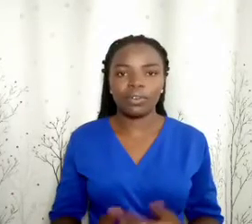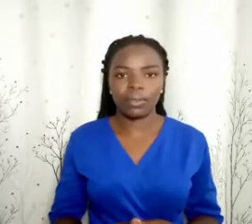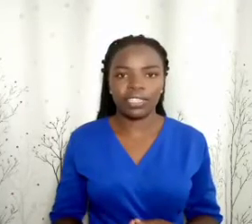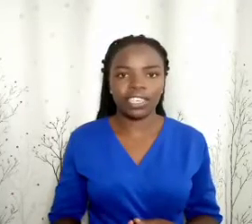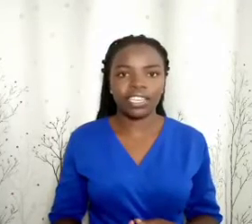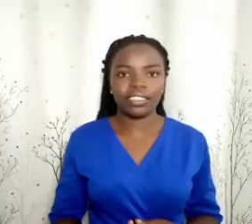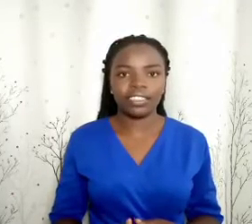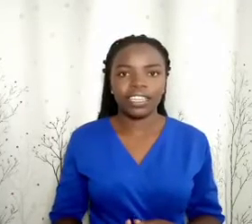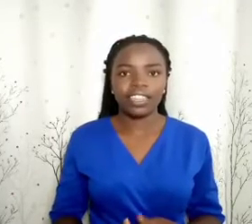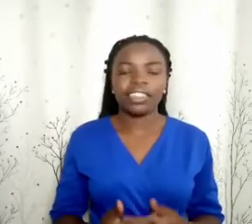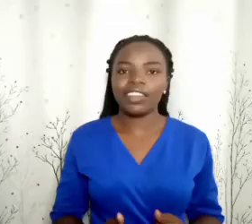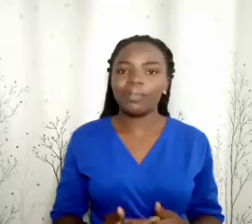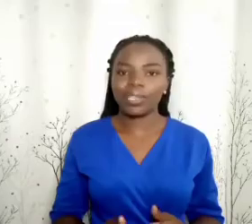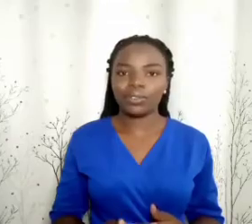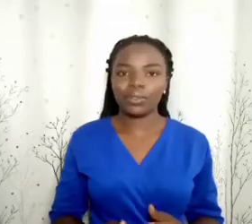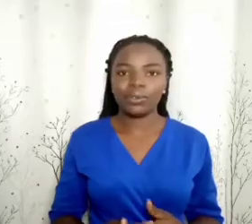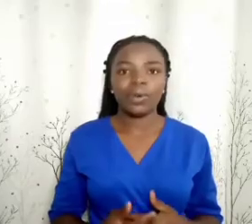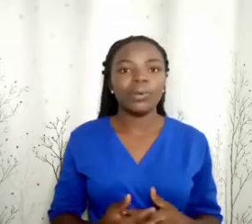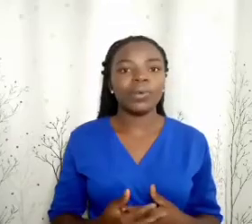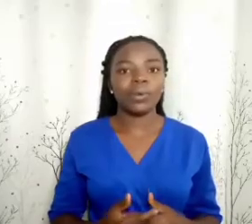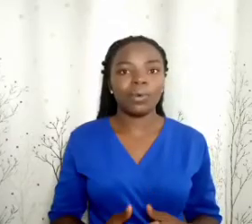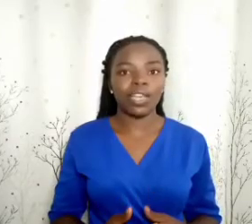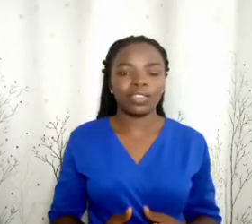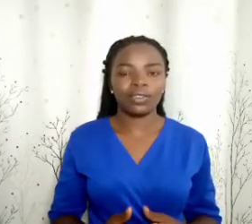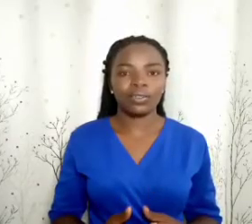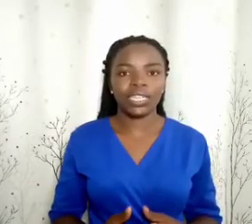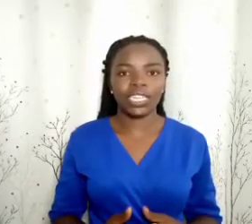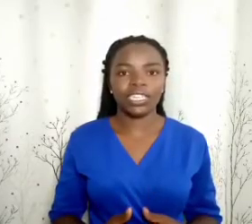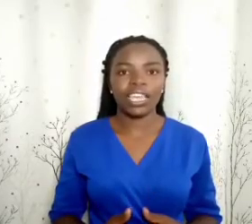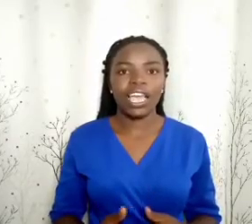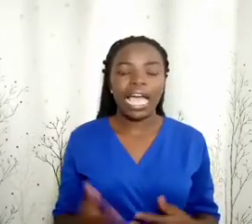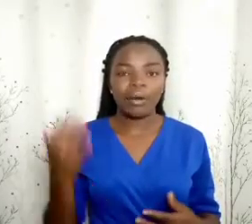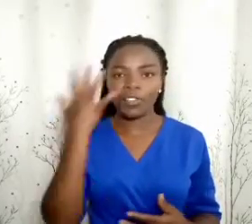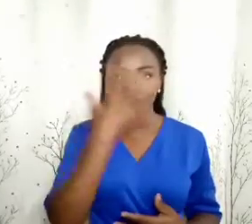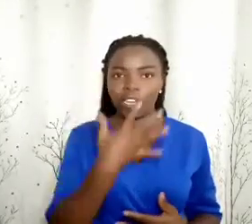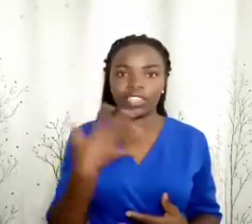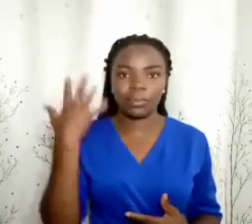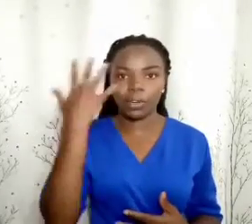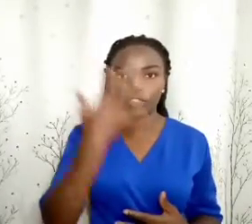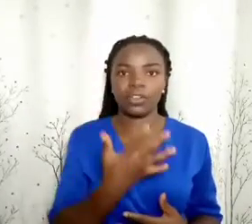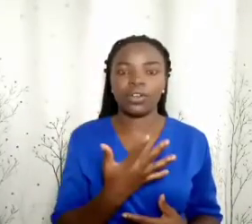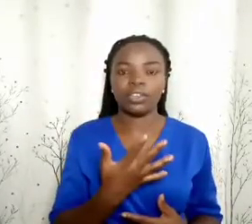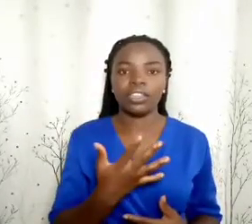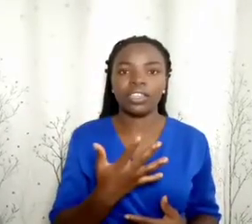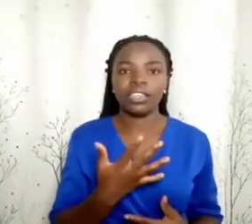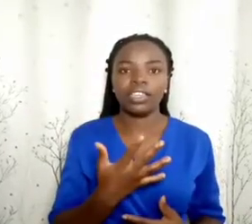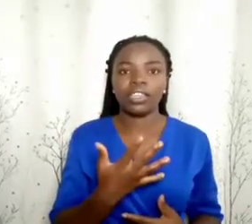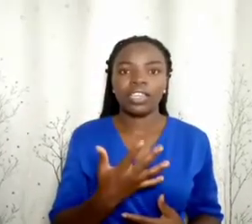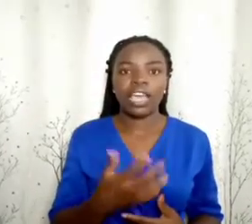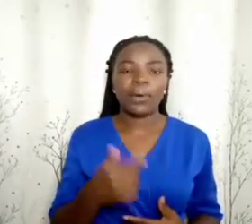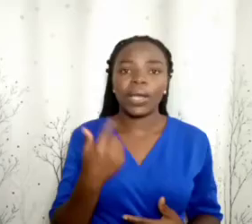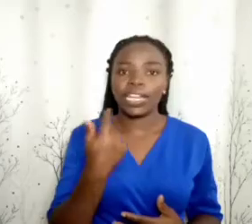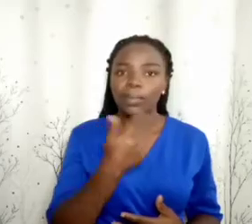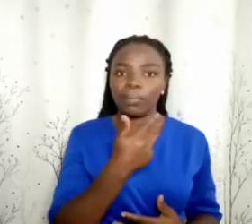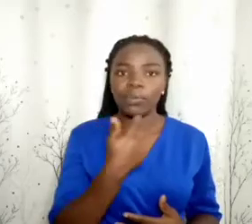the signs, the deaf person will want to read our facial expression, our lip